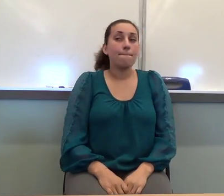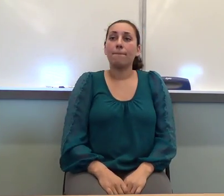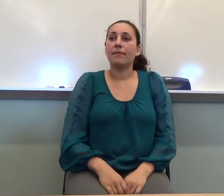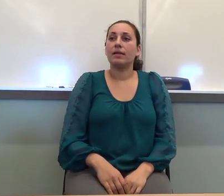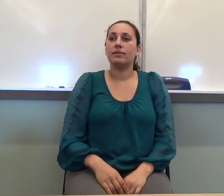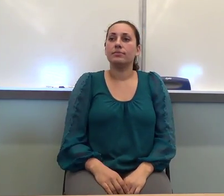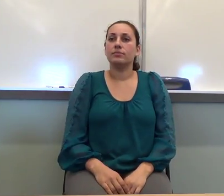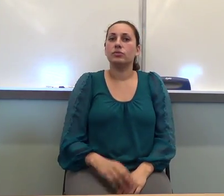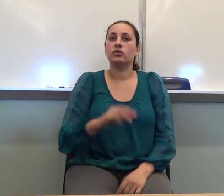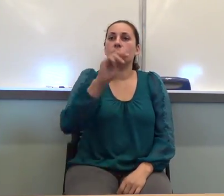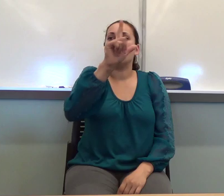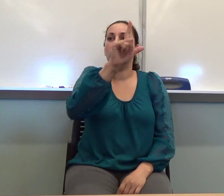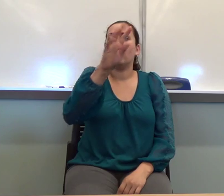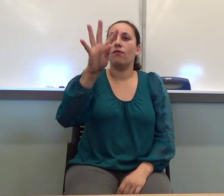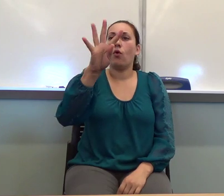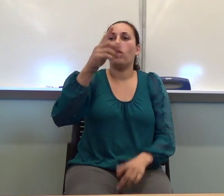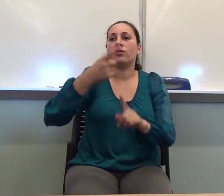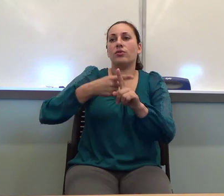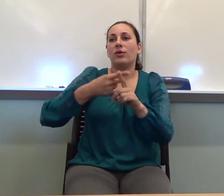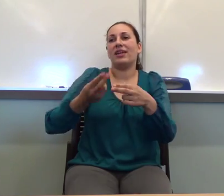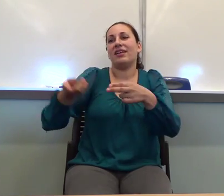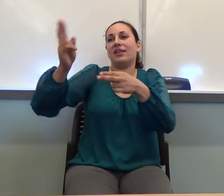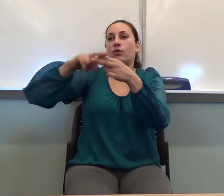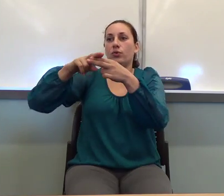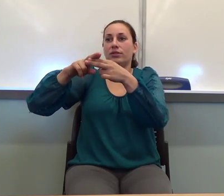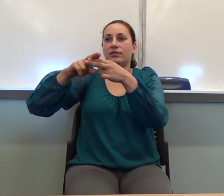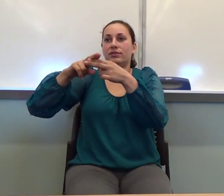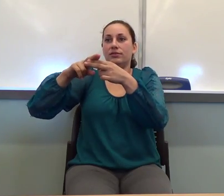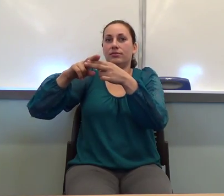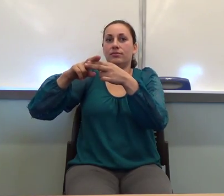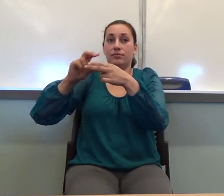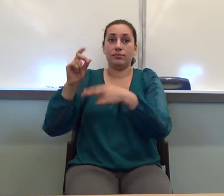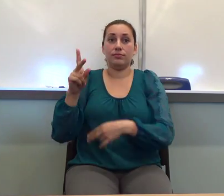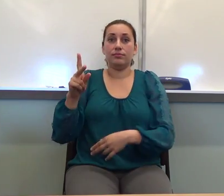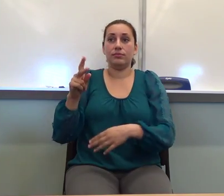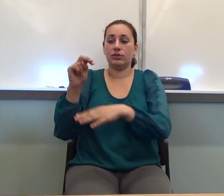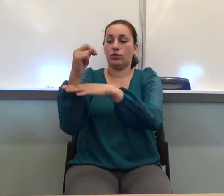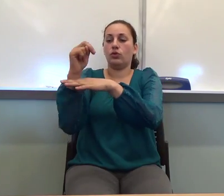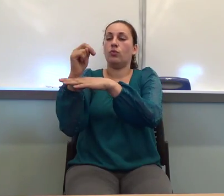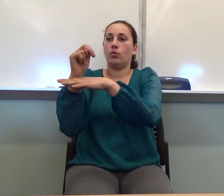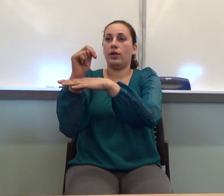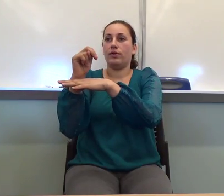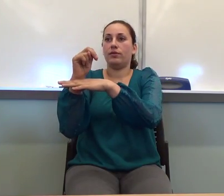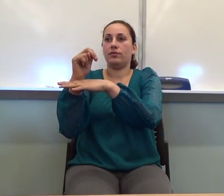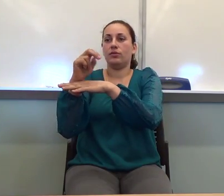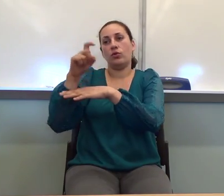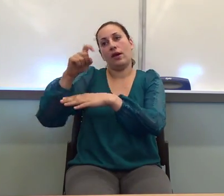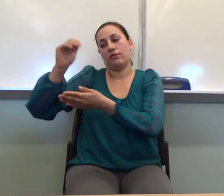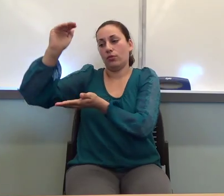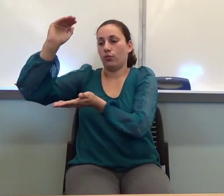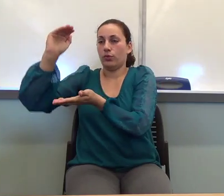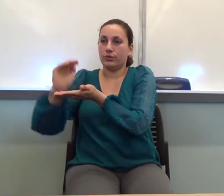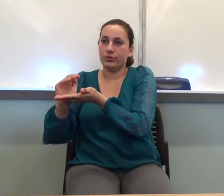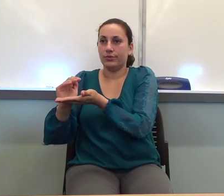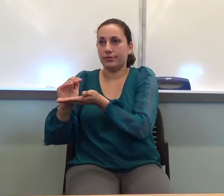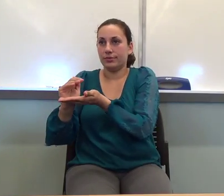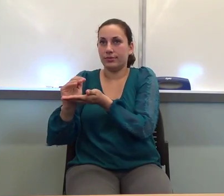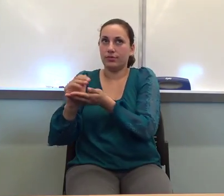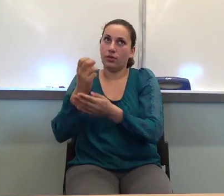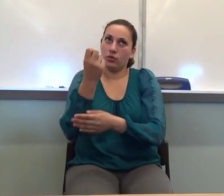24-degree increase, huh? So that's what goes up here. And then, of course, it's a matter of reducing 12 to 33 and so